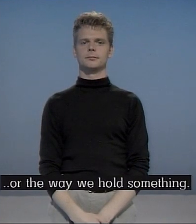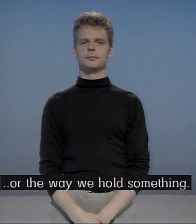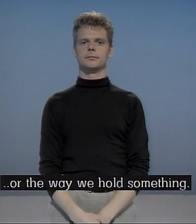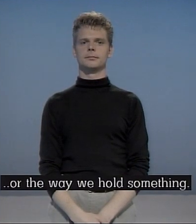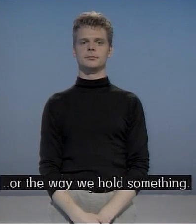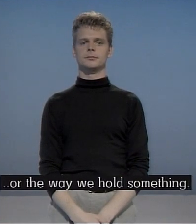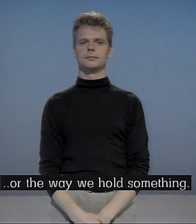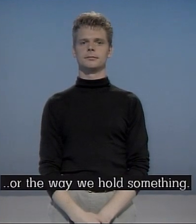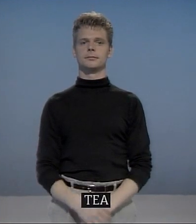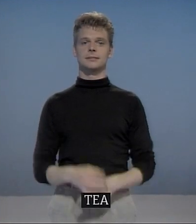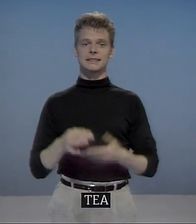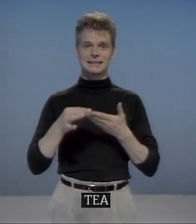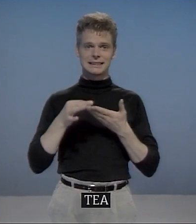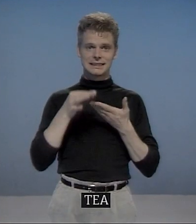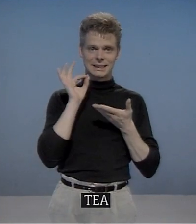something. Tea,